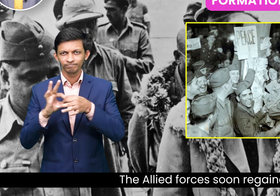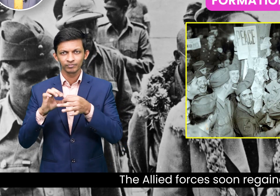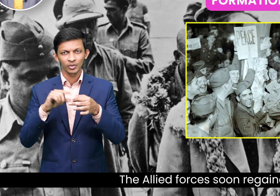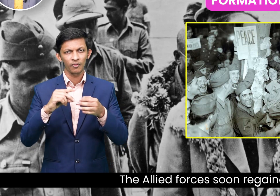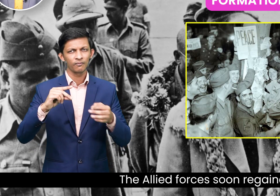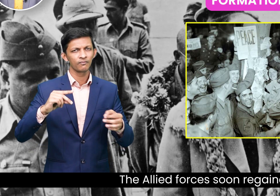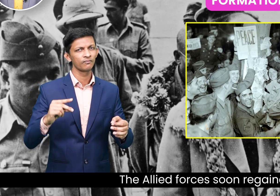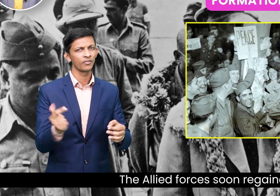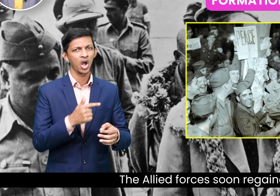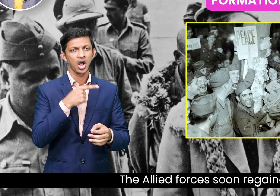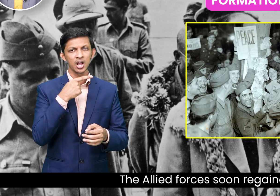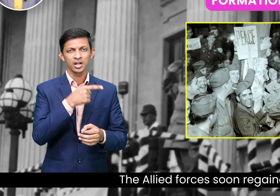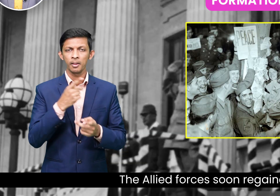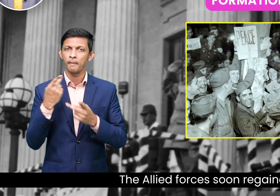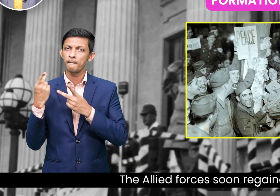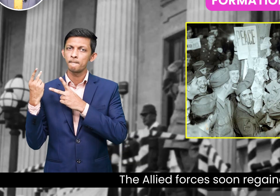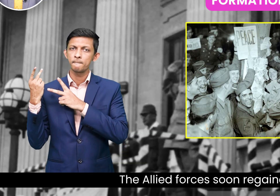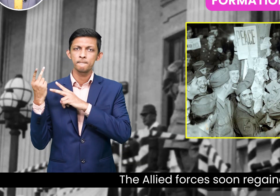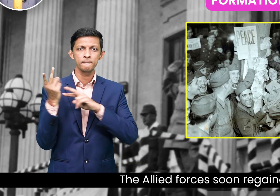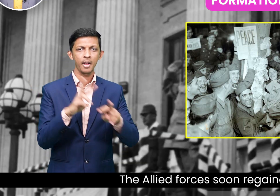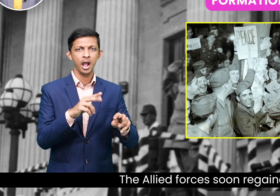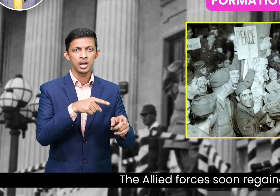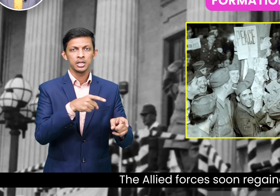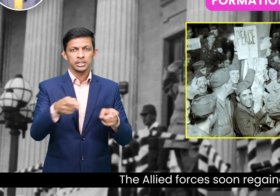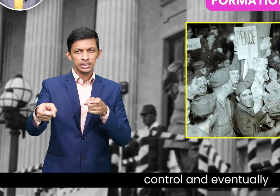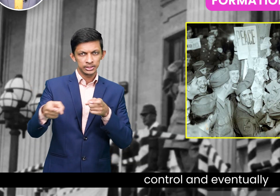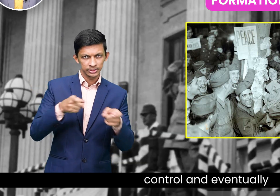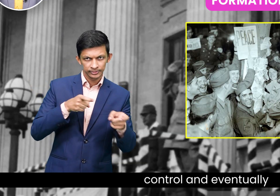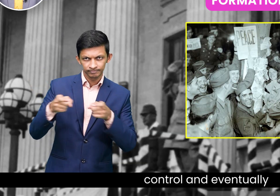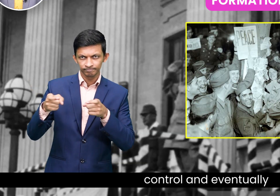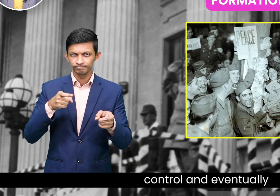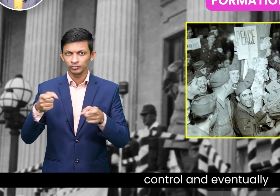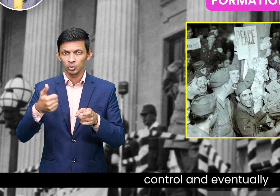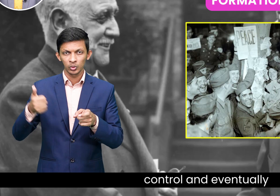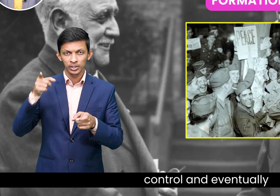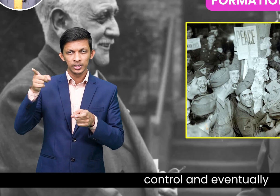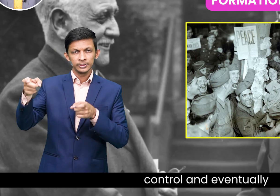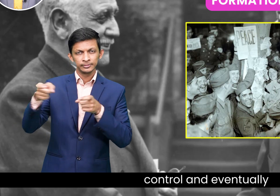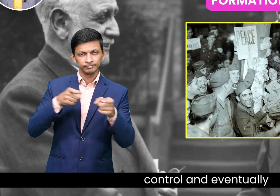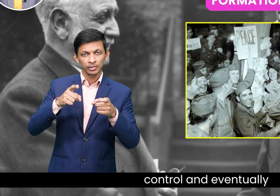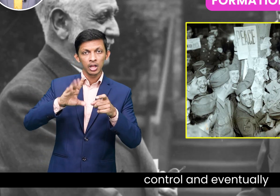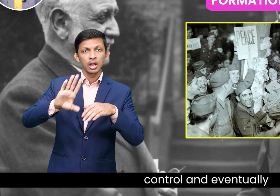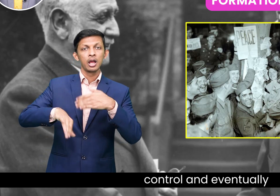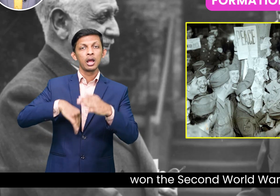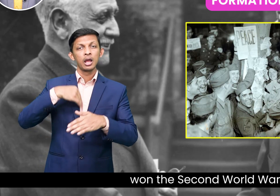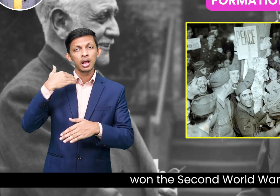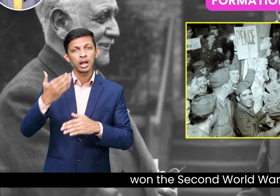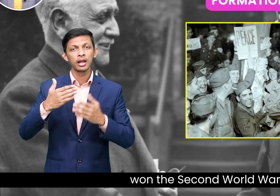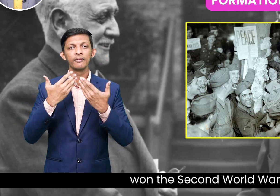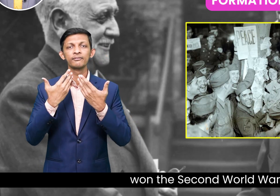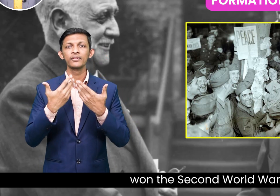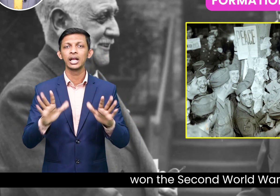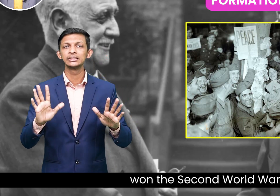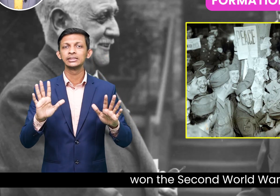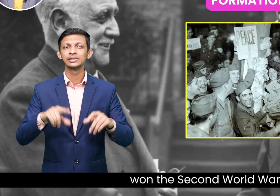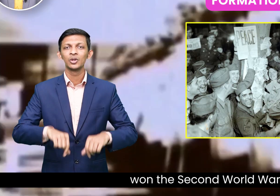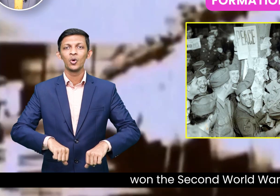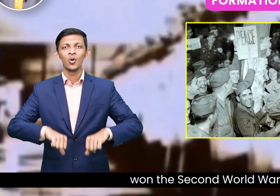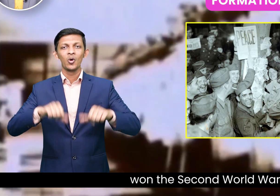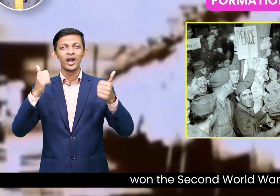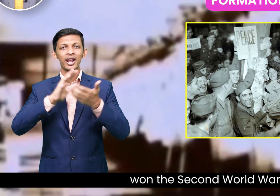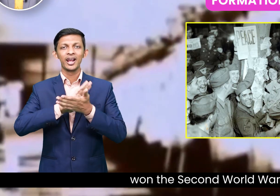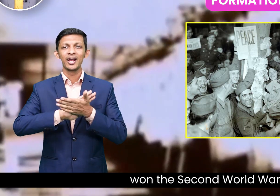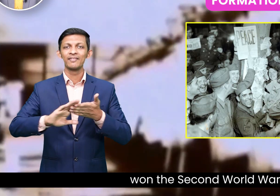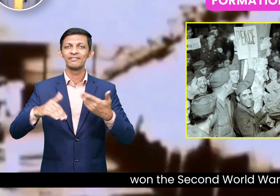The Allied forces soon regained control and eventually won the Second World